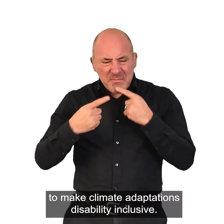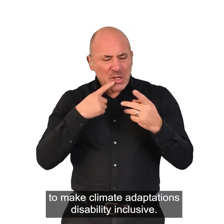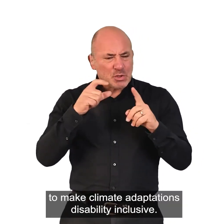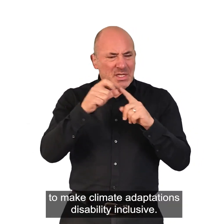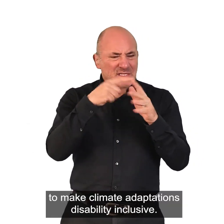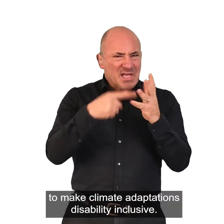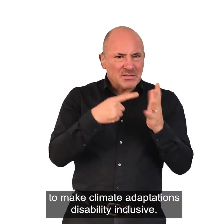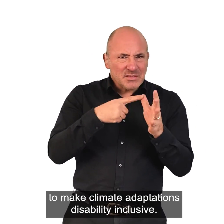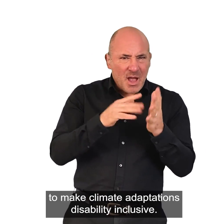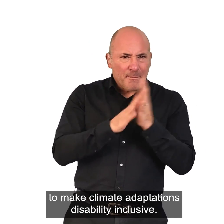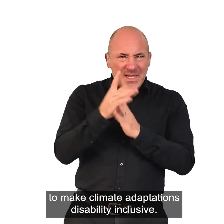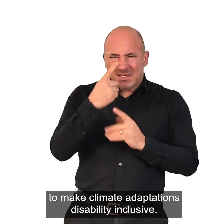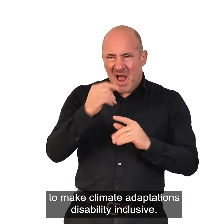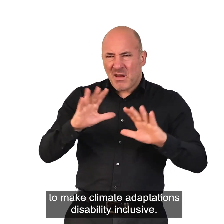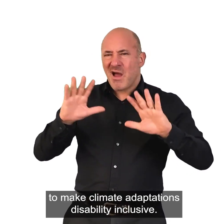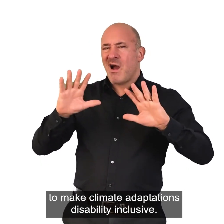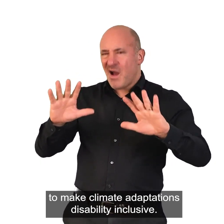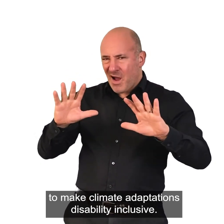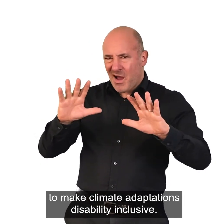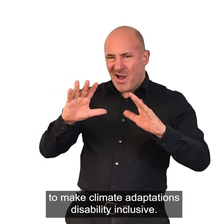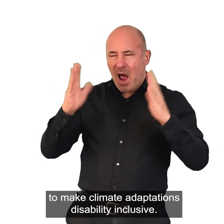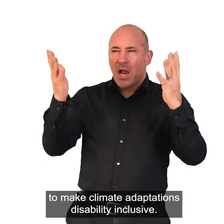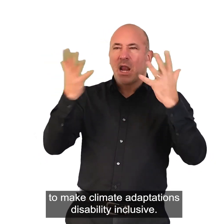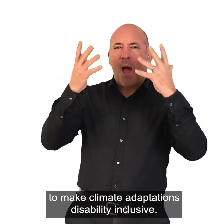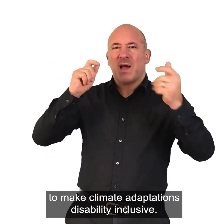climate adaptations disability inclusive.